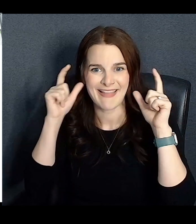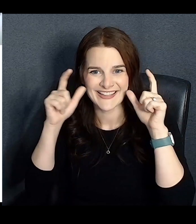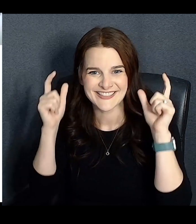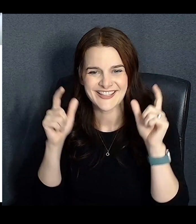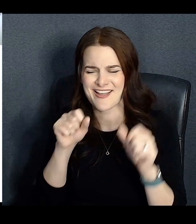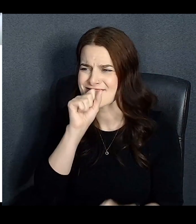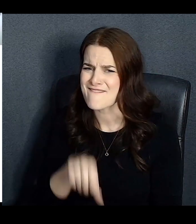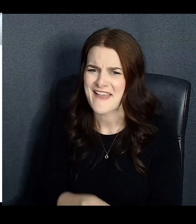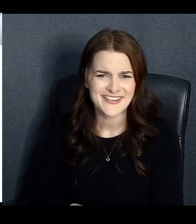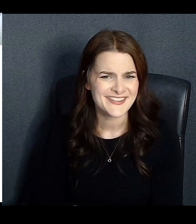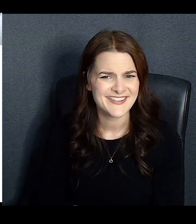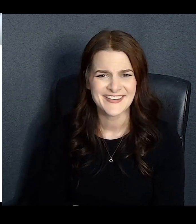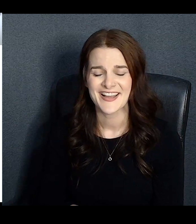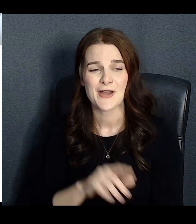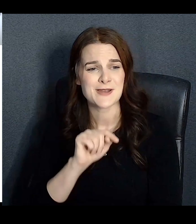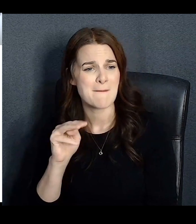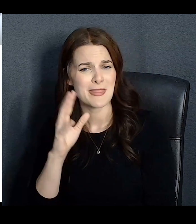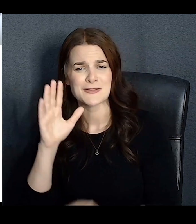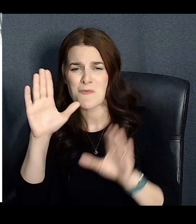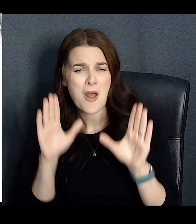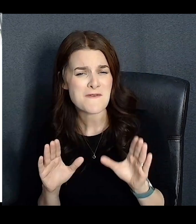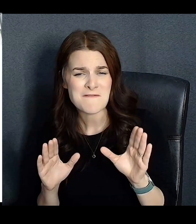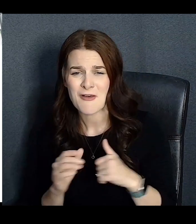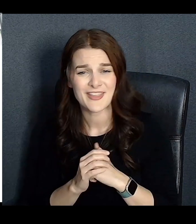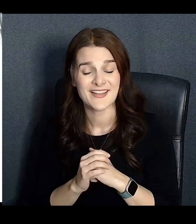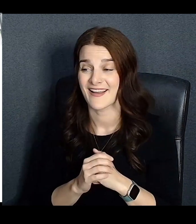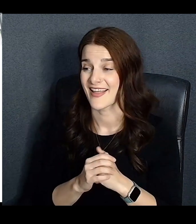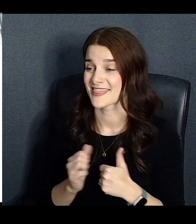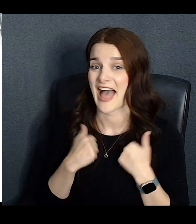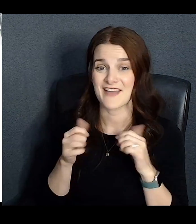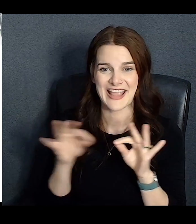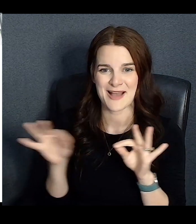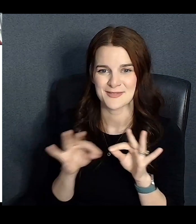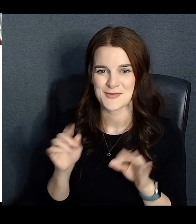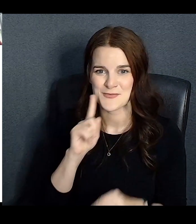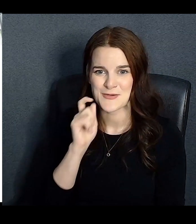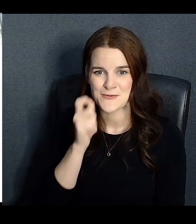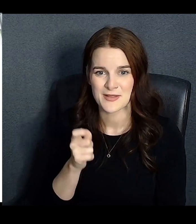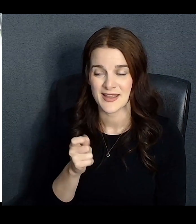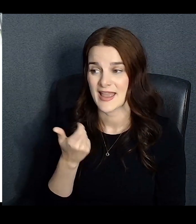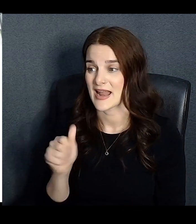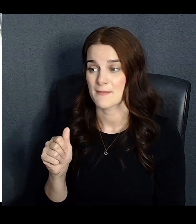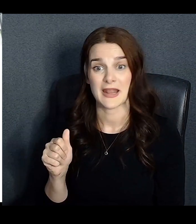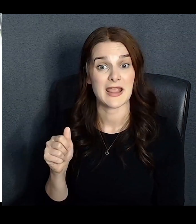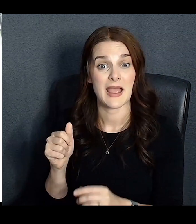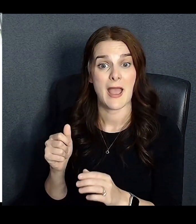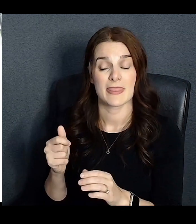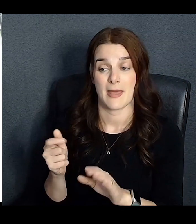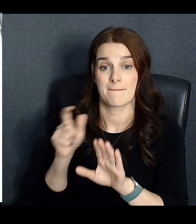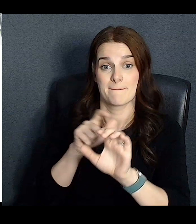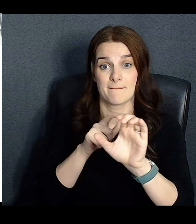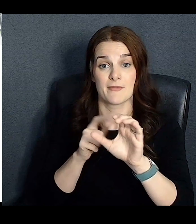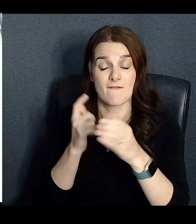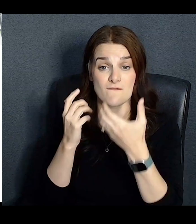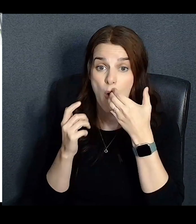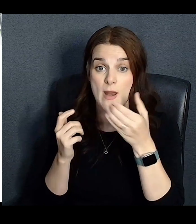all That's these. wonderful. Uh, Yes. Live captions is very cool. Yes. Um, did Great. anyone try back tap?